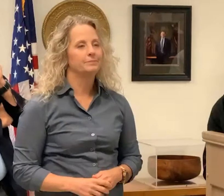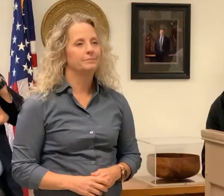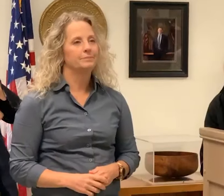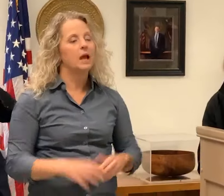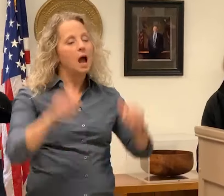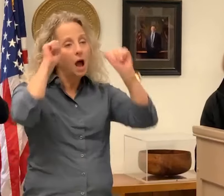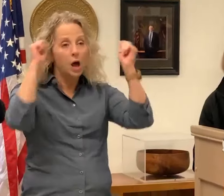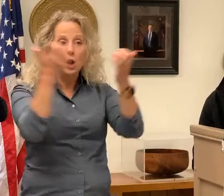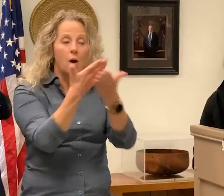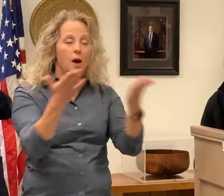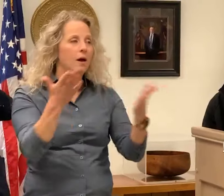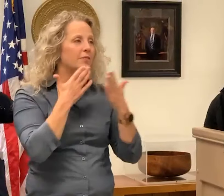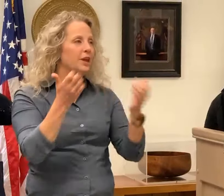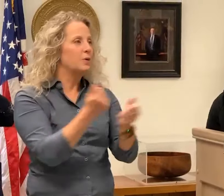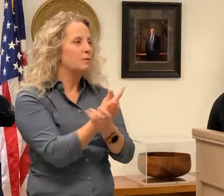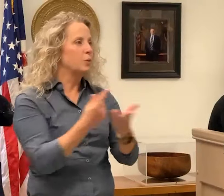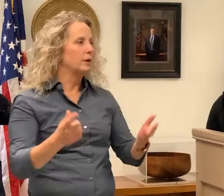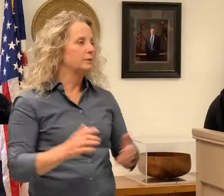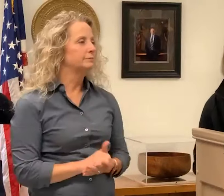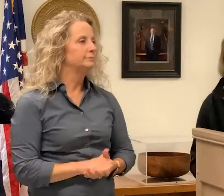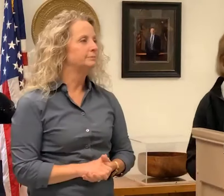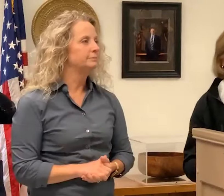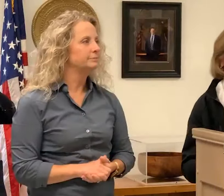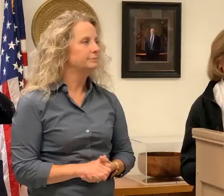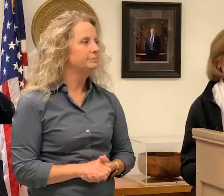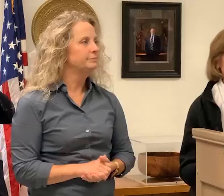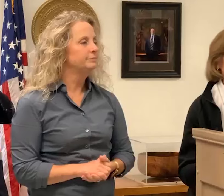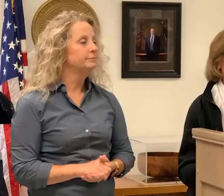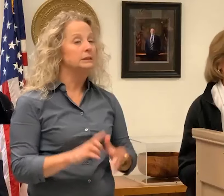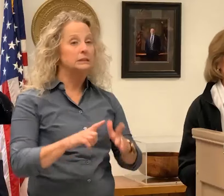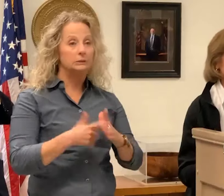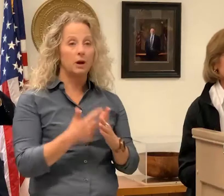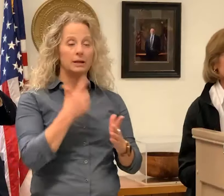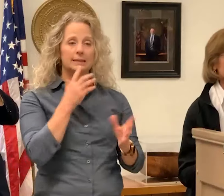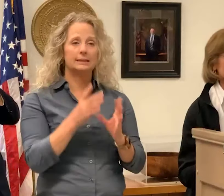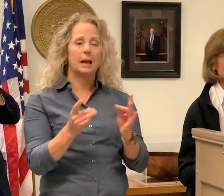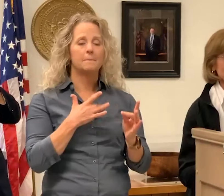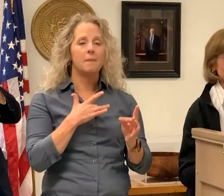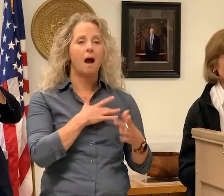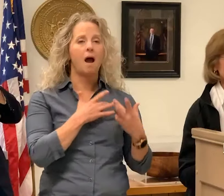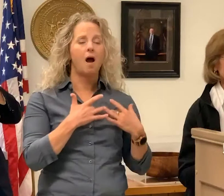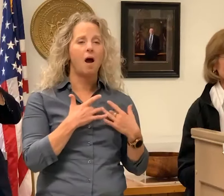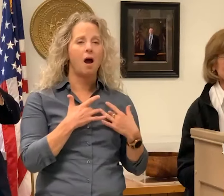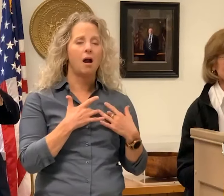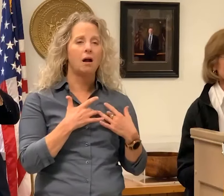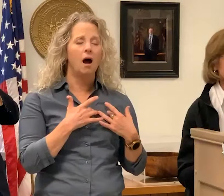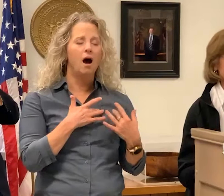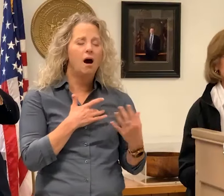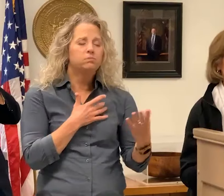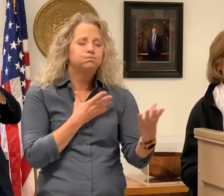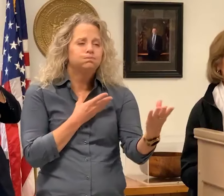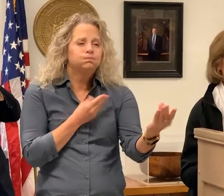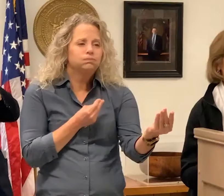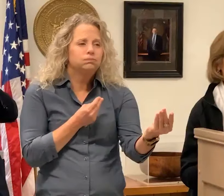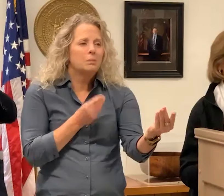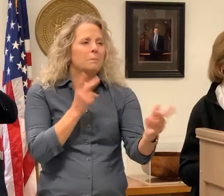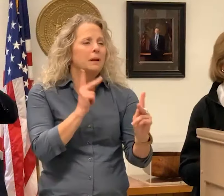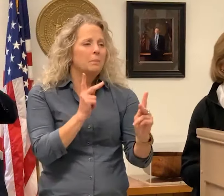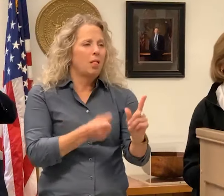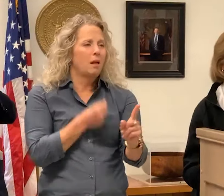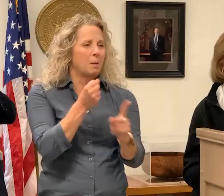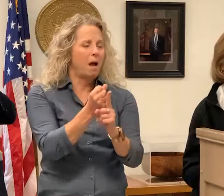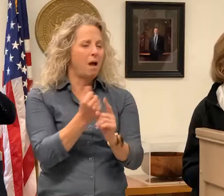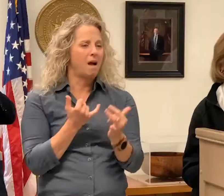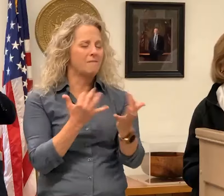Aloha, and thank you, everyone. I want to start by saying my heart goes out to the people that were impacted by